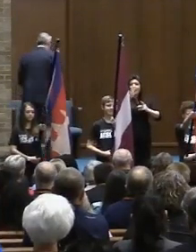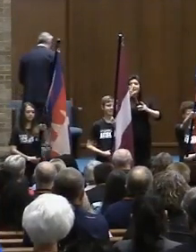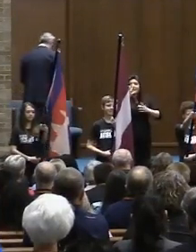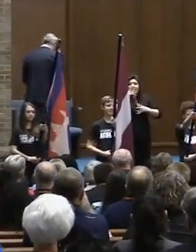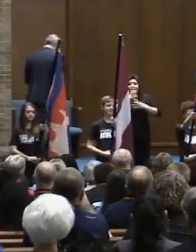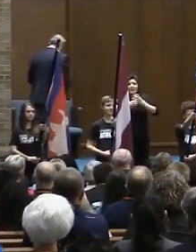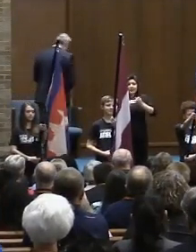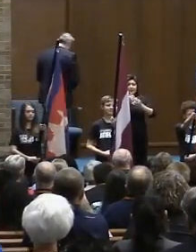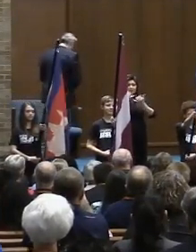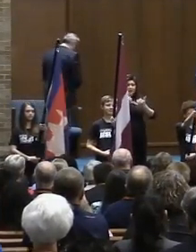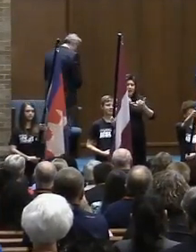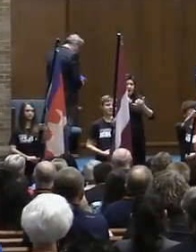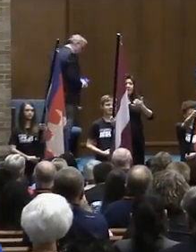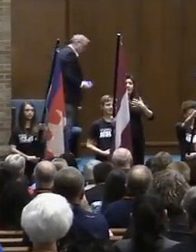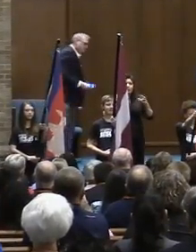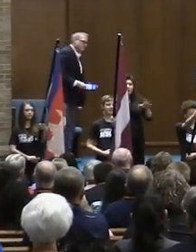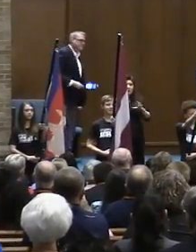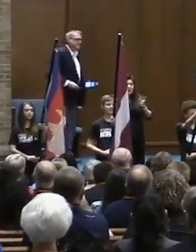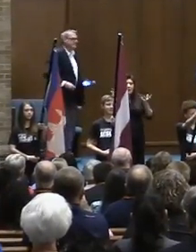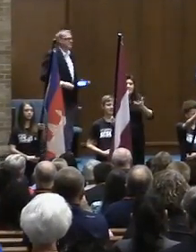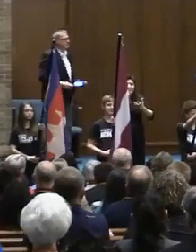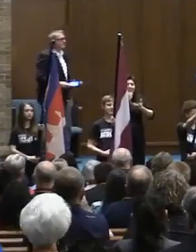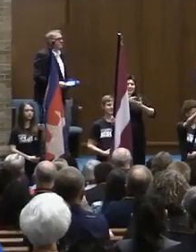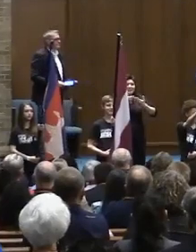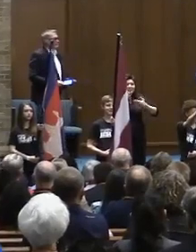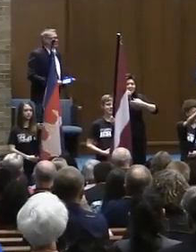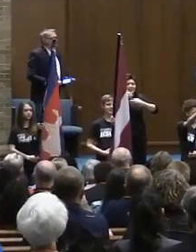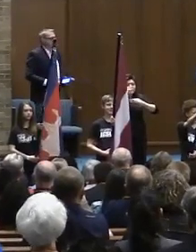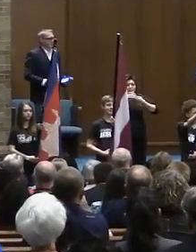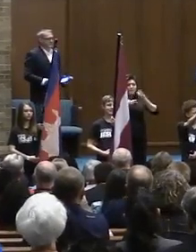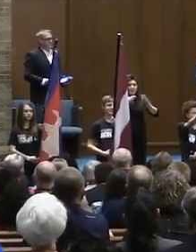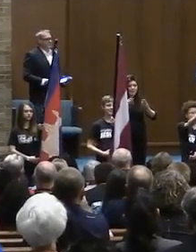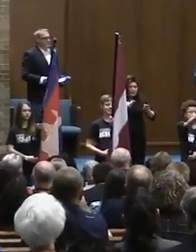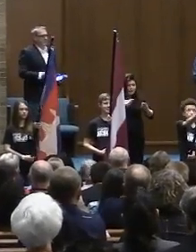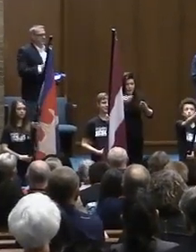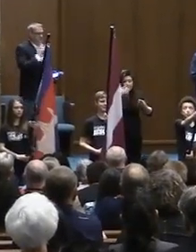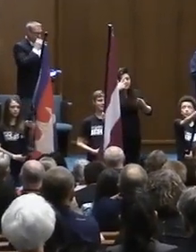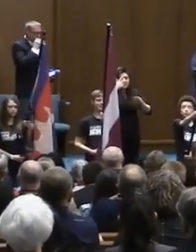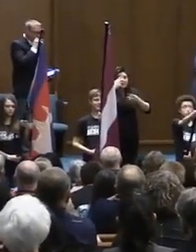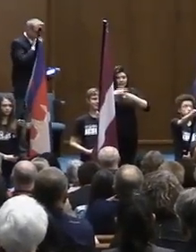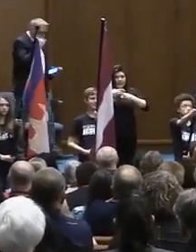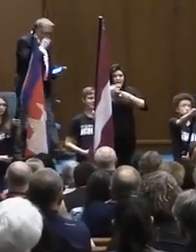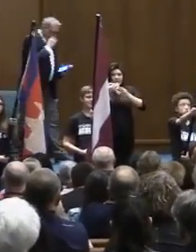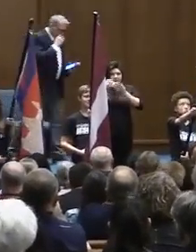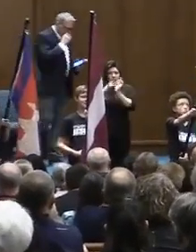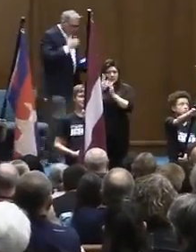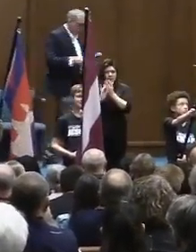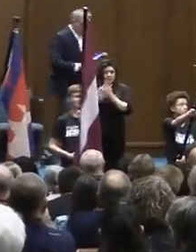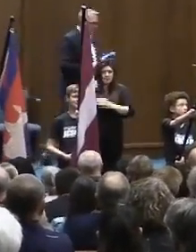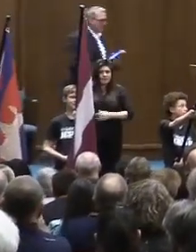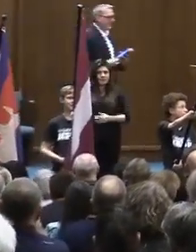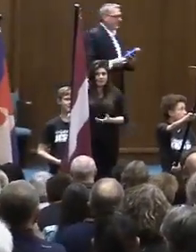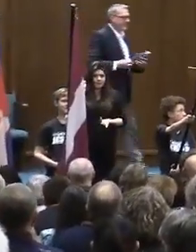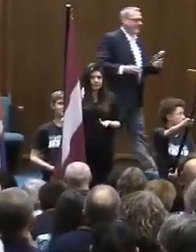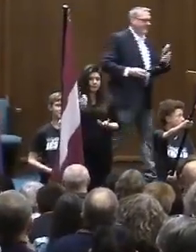now have been doing amazing things in this ministry in the name of Jesus.